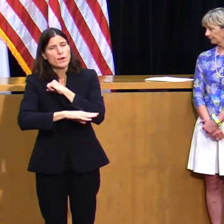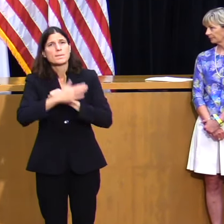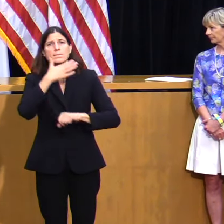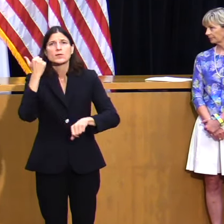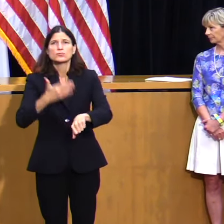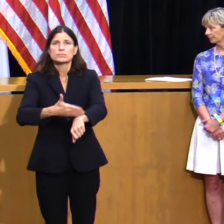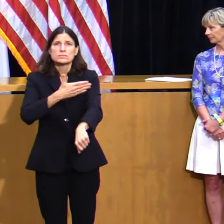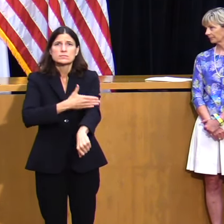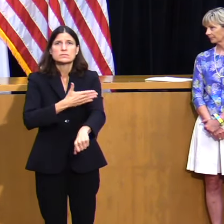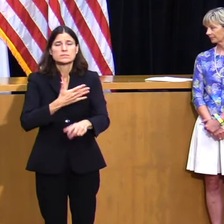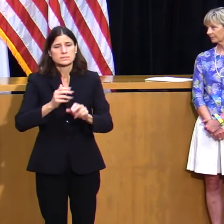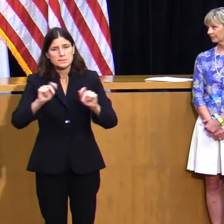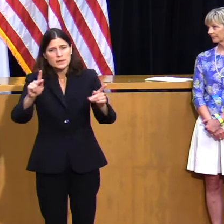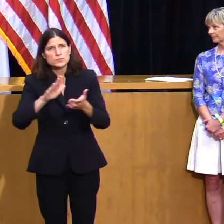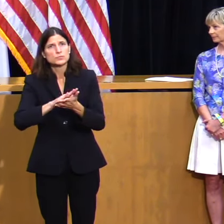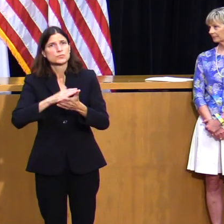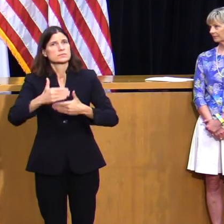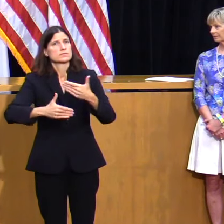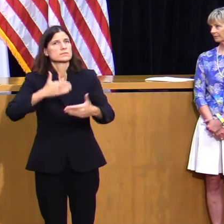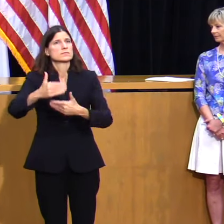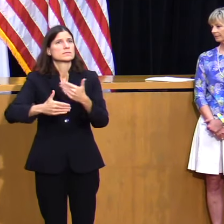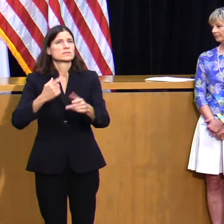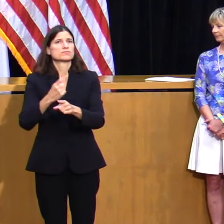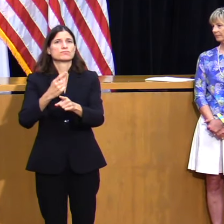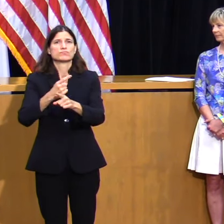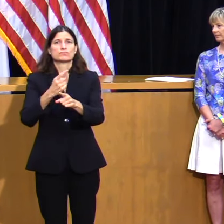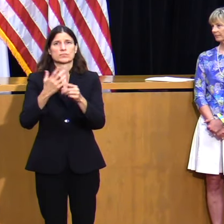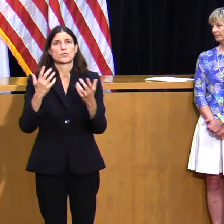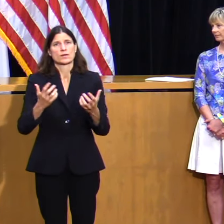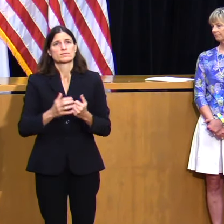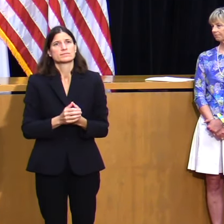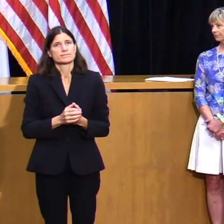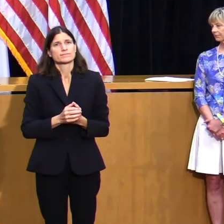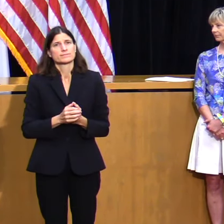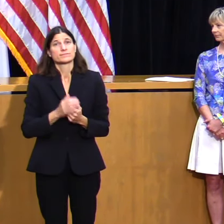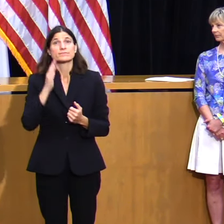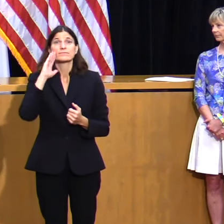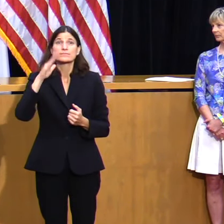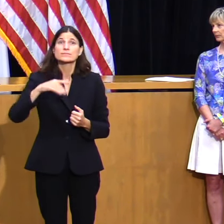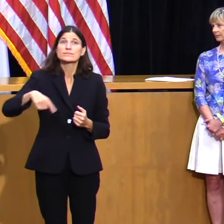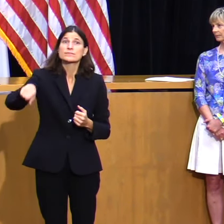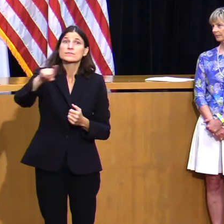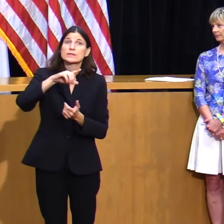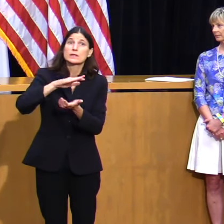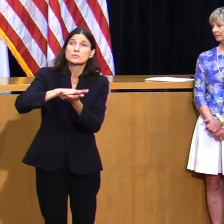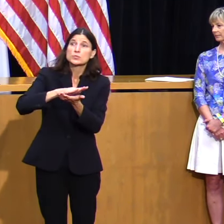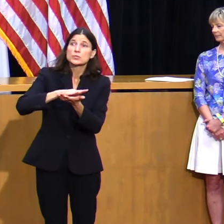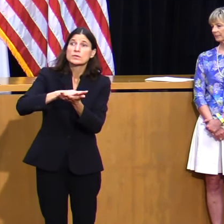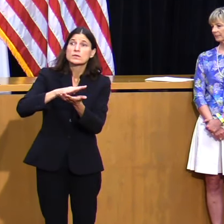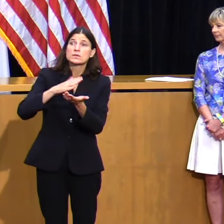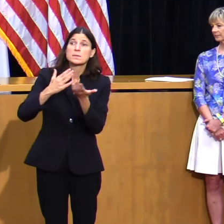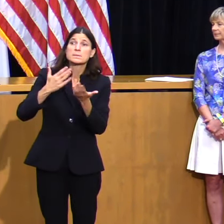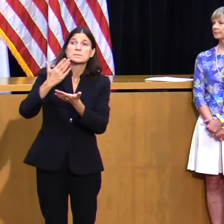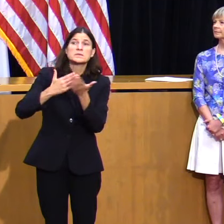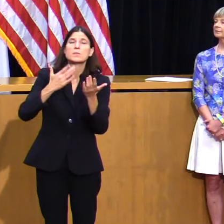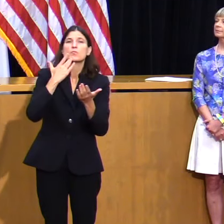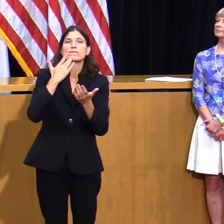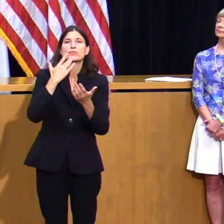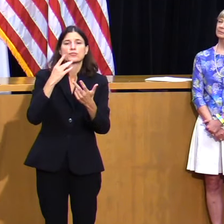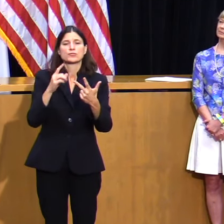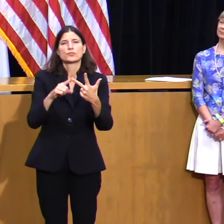districts open remote. And for those that might have to go remote over the course of the year because if something happens with respect